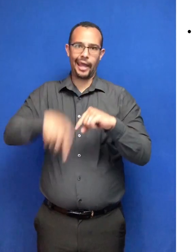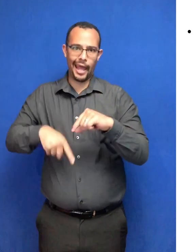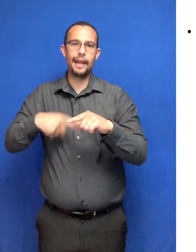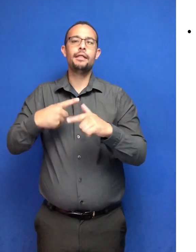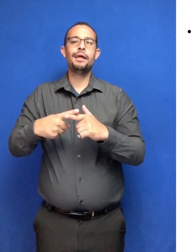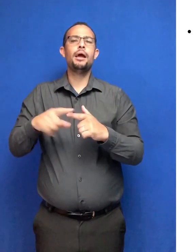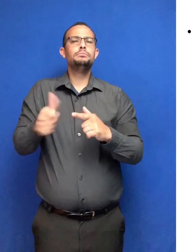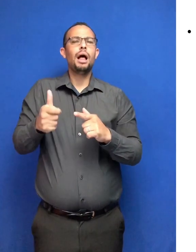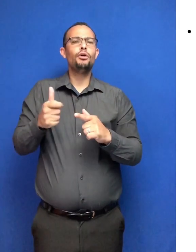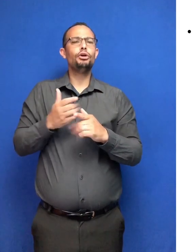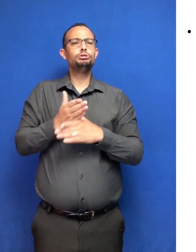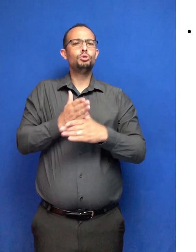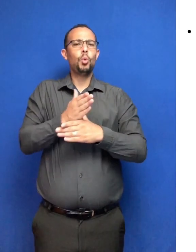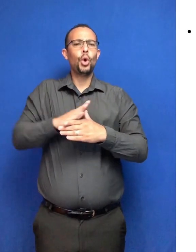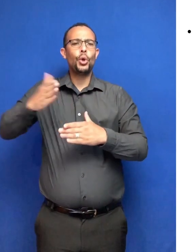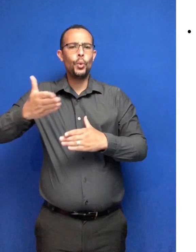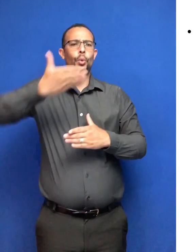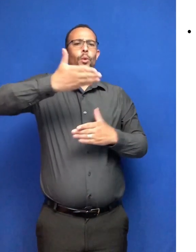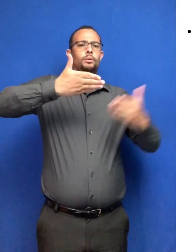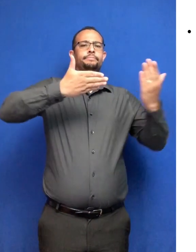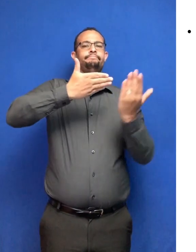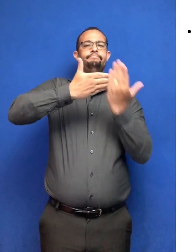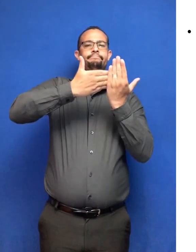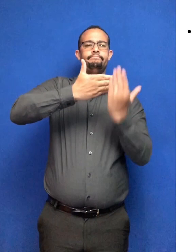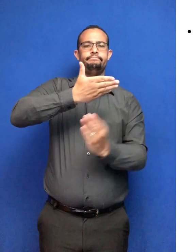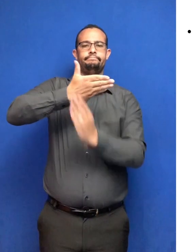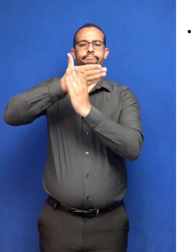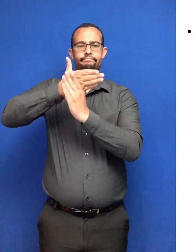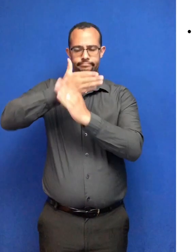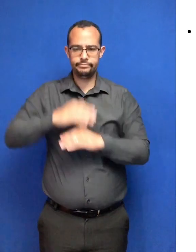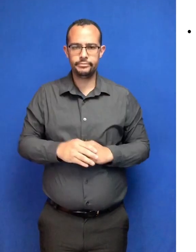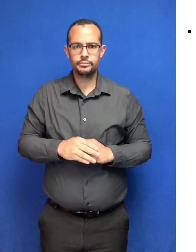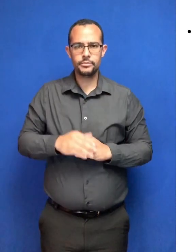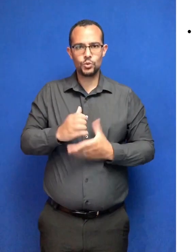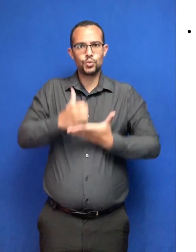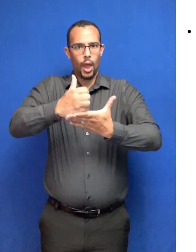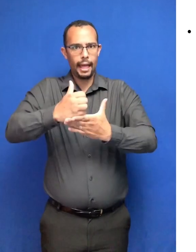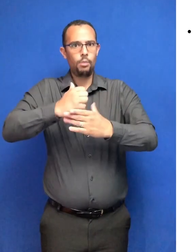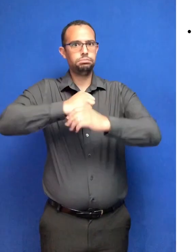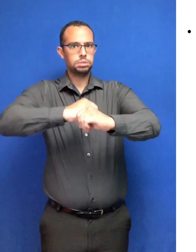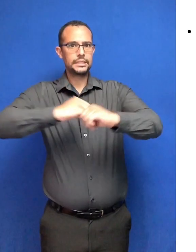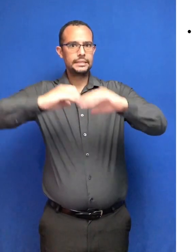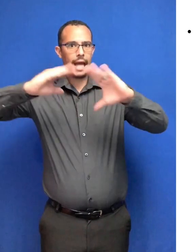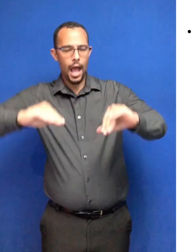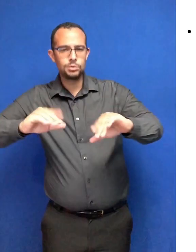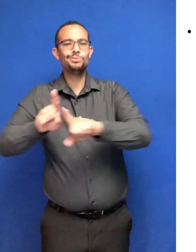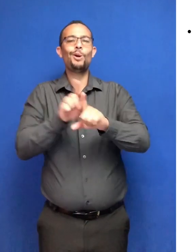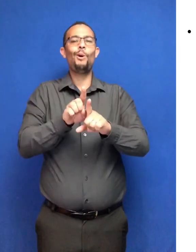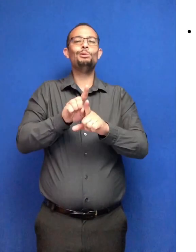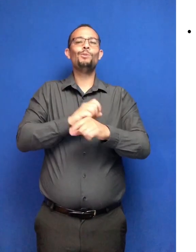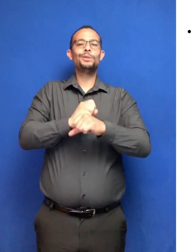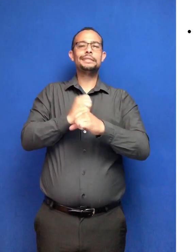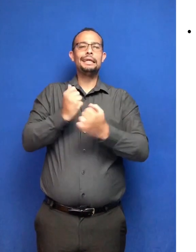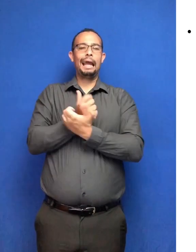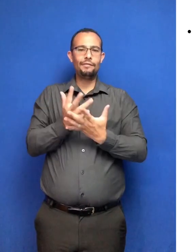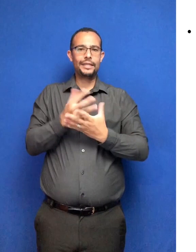part of your property, but also protect any individuals or items inside from the